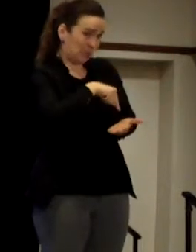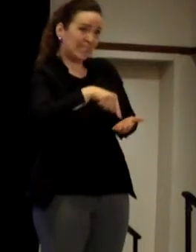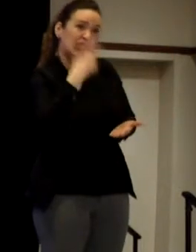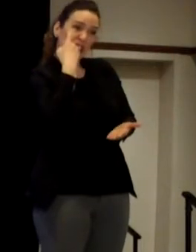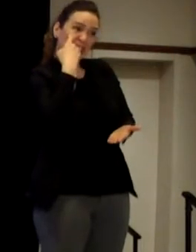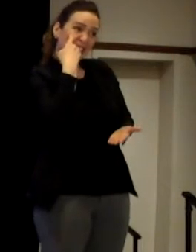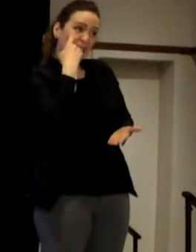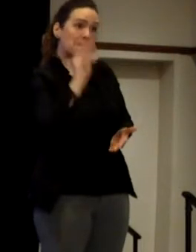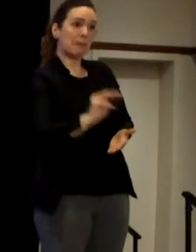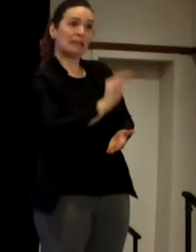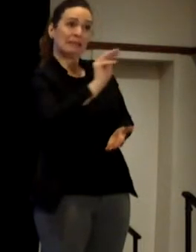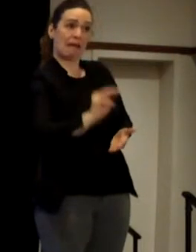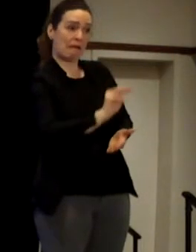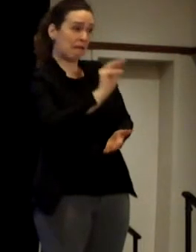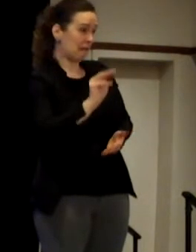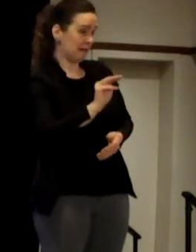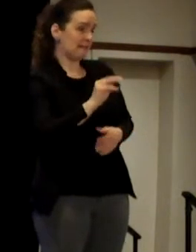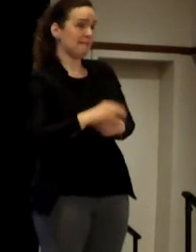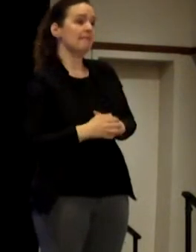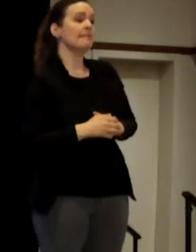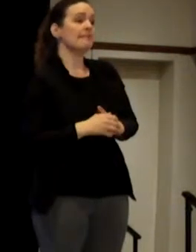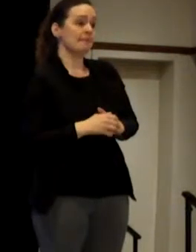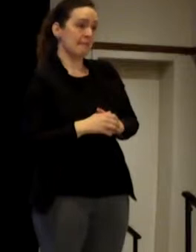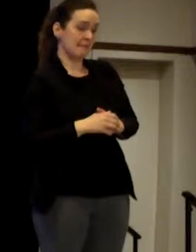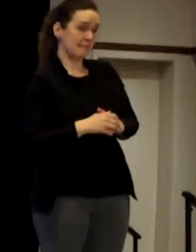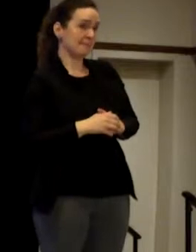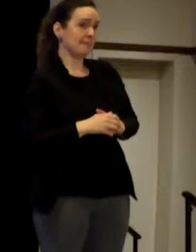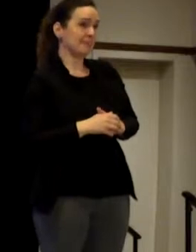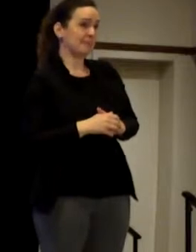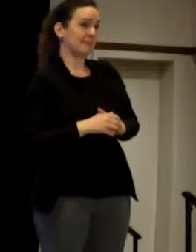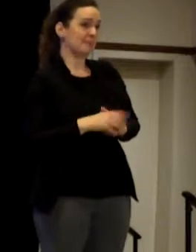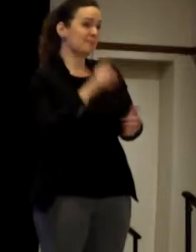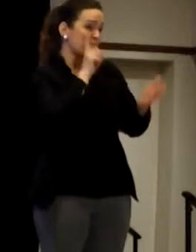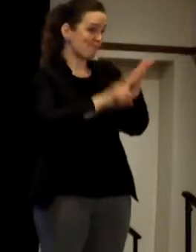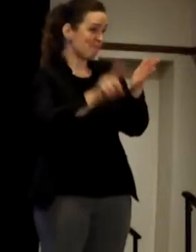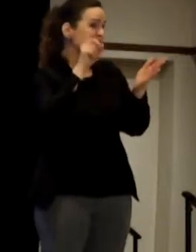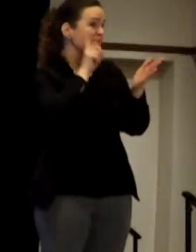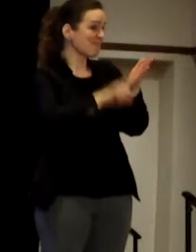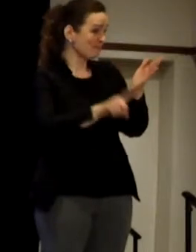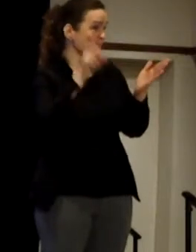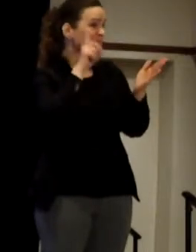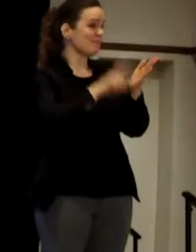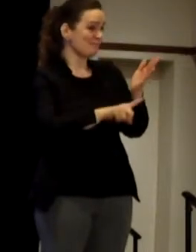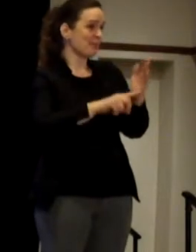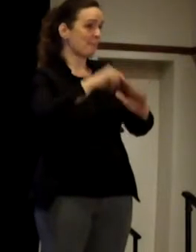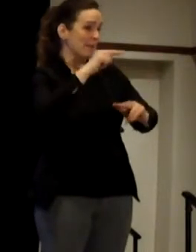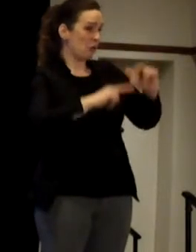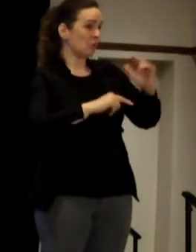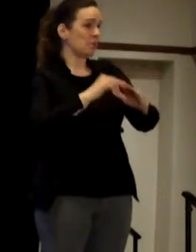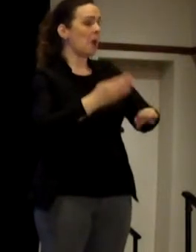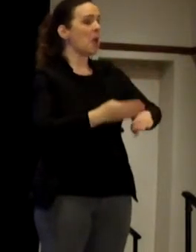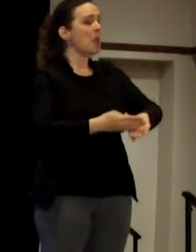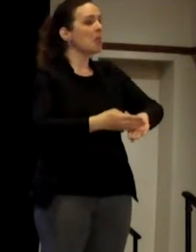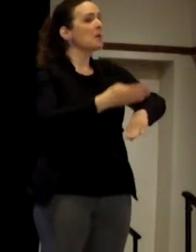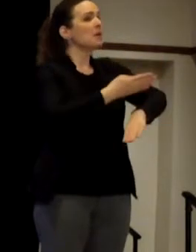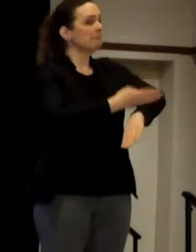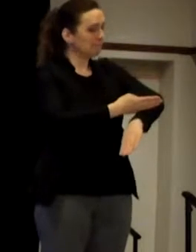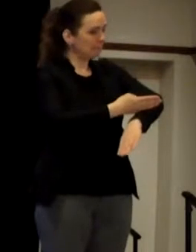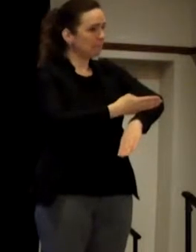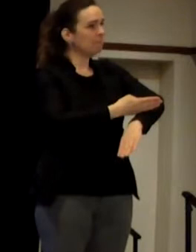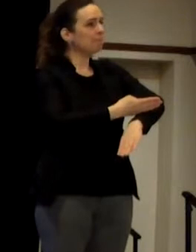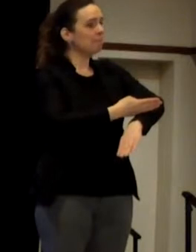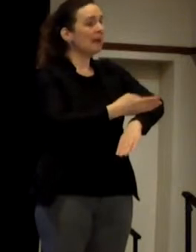Monday, and we checked in on it. Improvements were made, still not